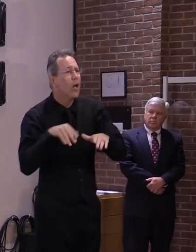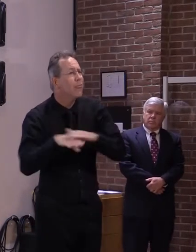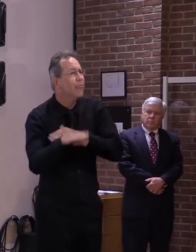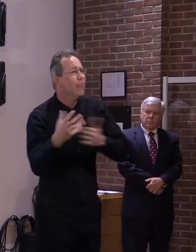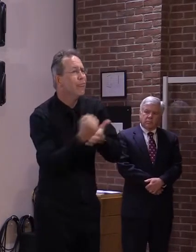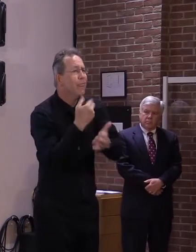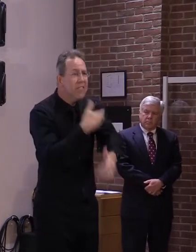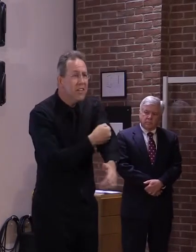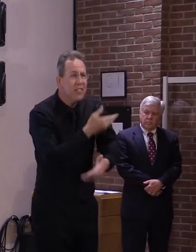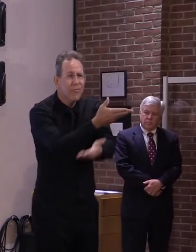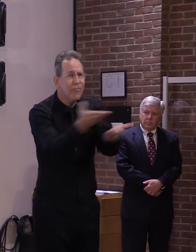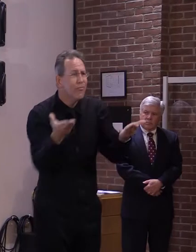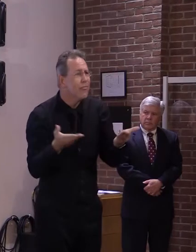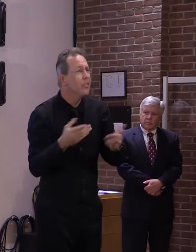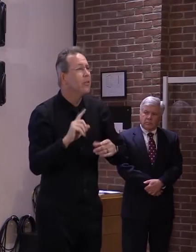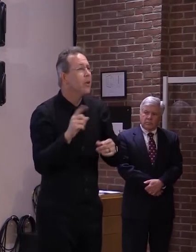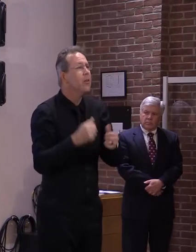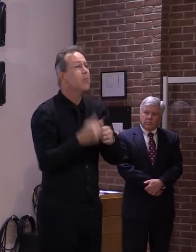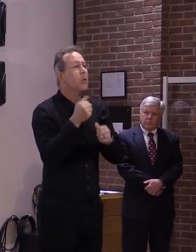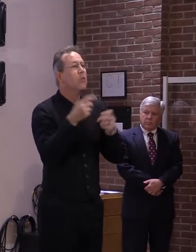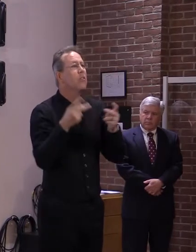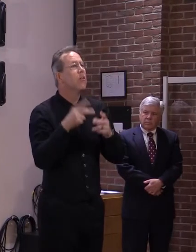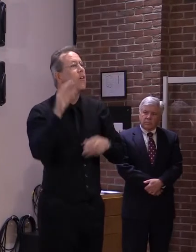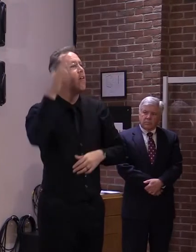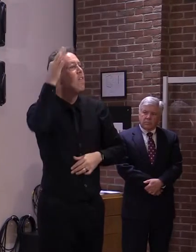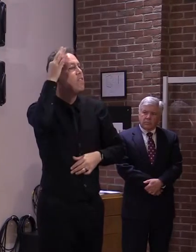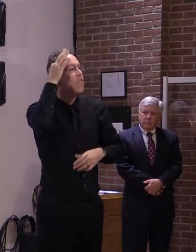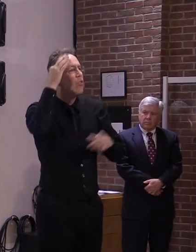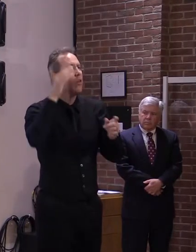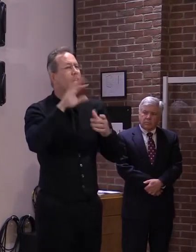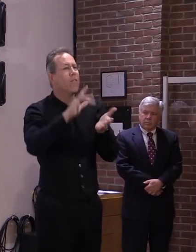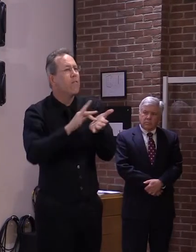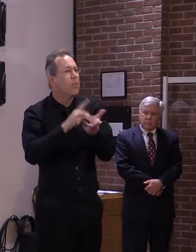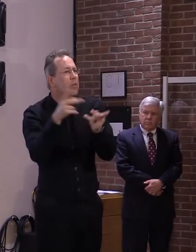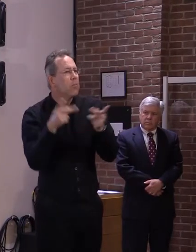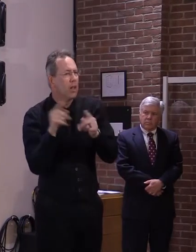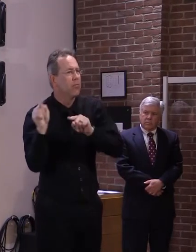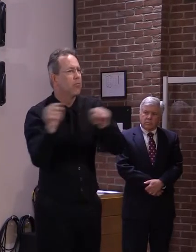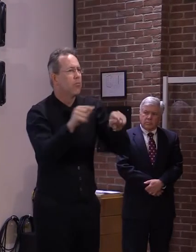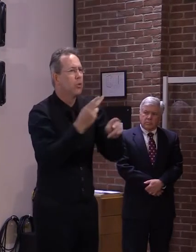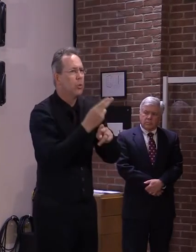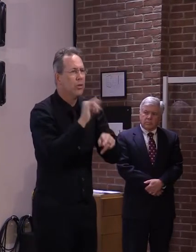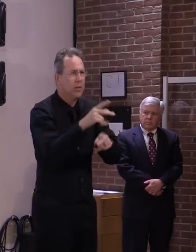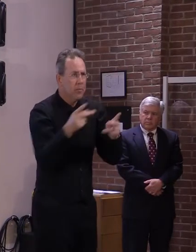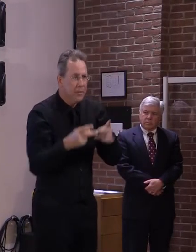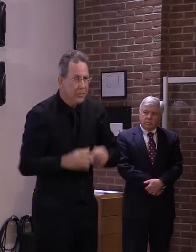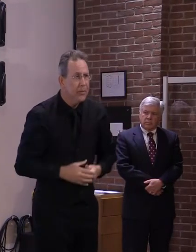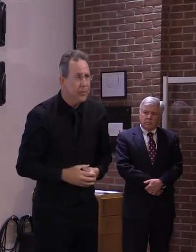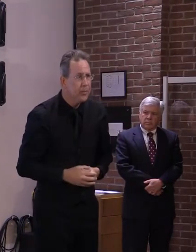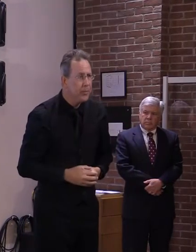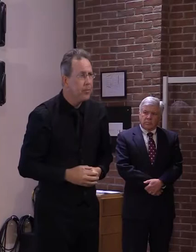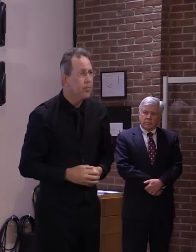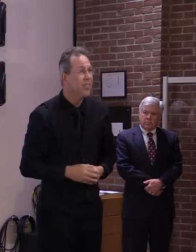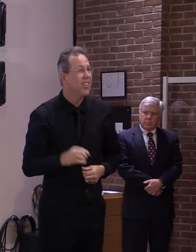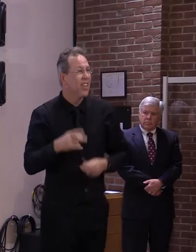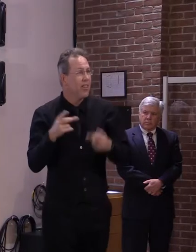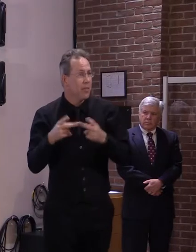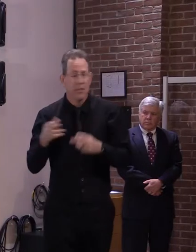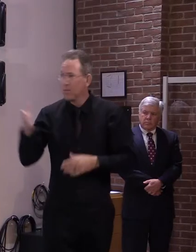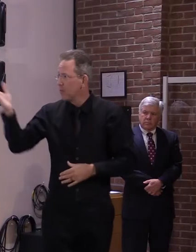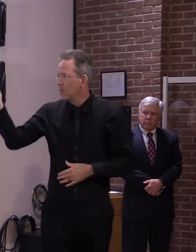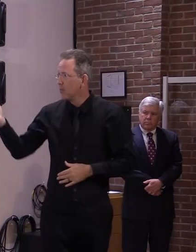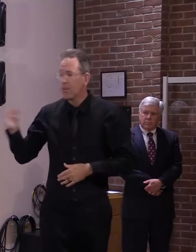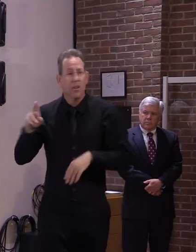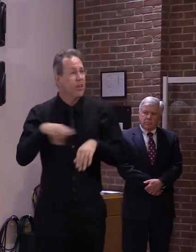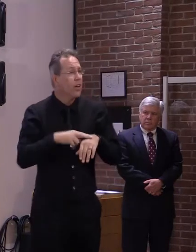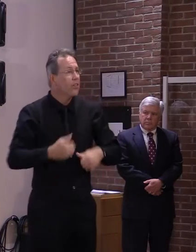federal pharmacy partners. Today, you'll see clinics at National Life, Northern